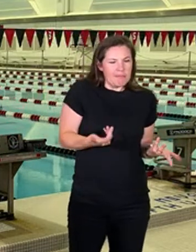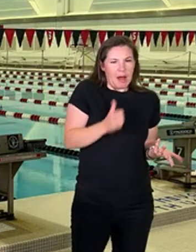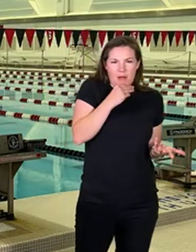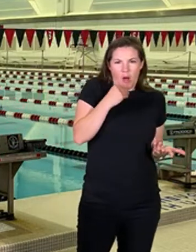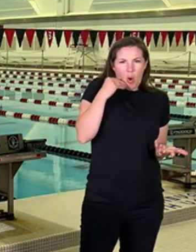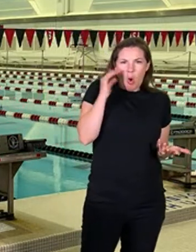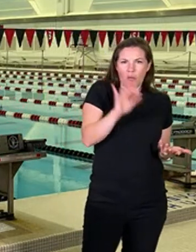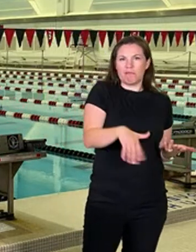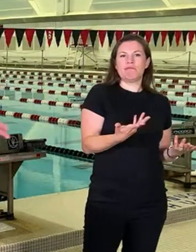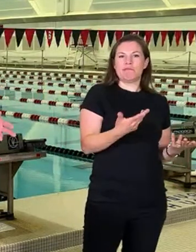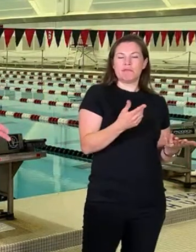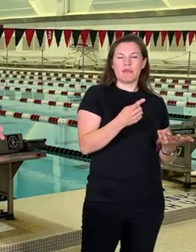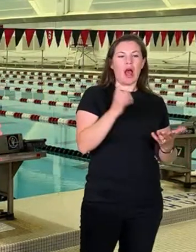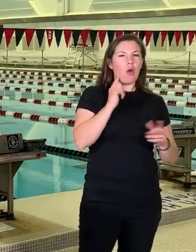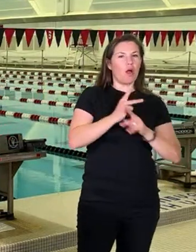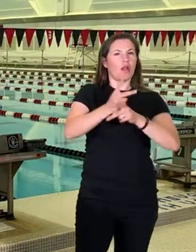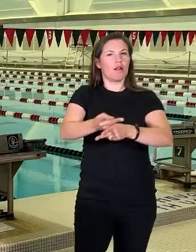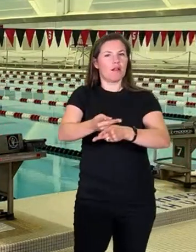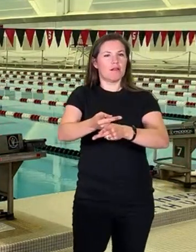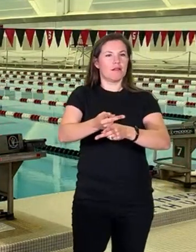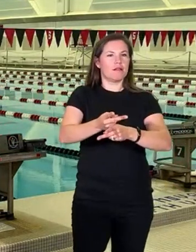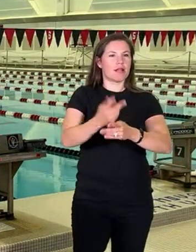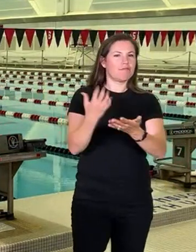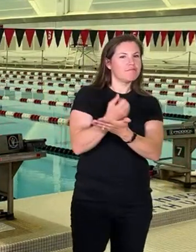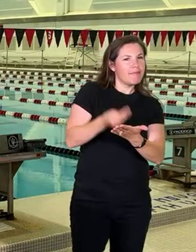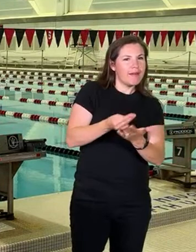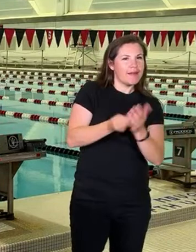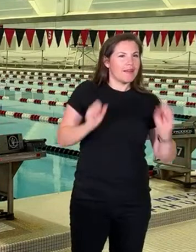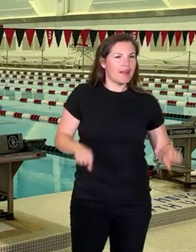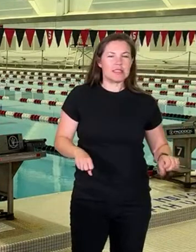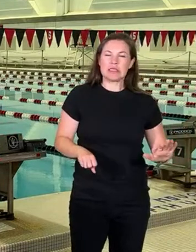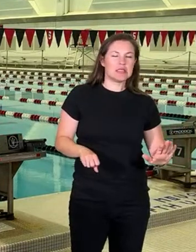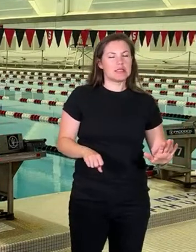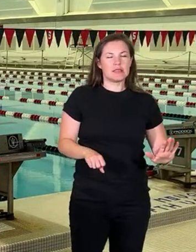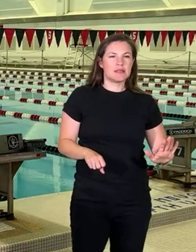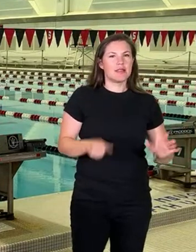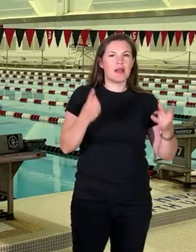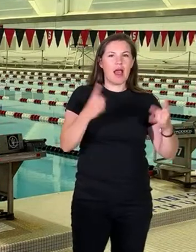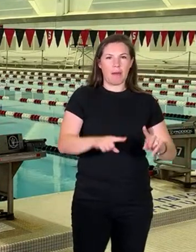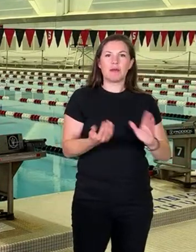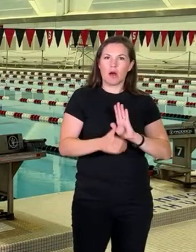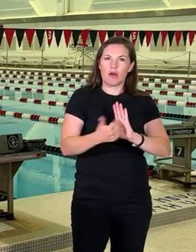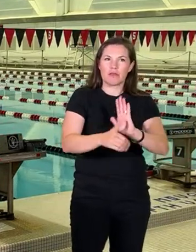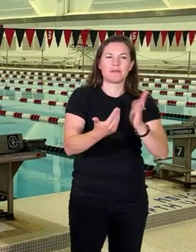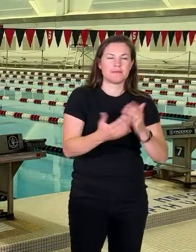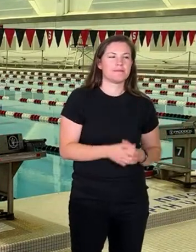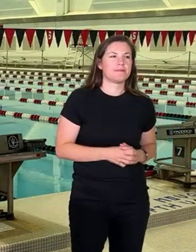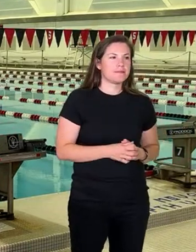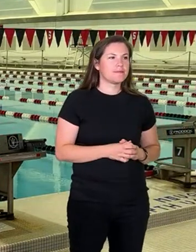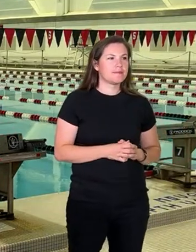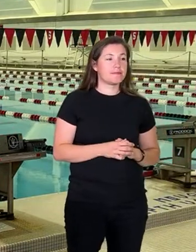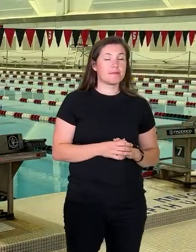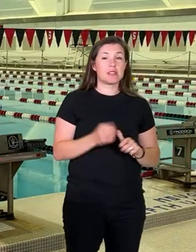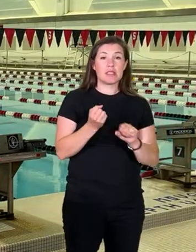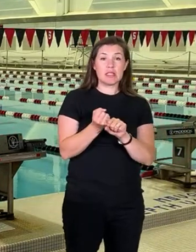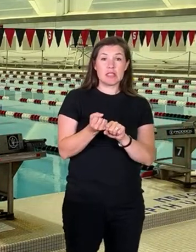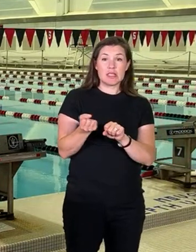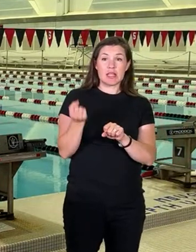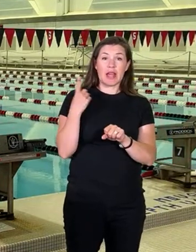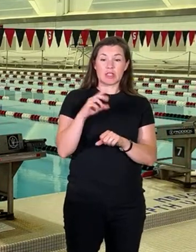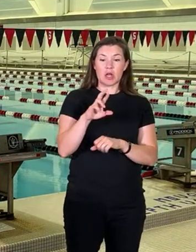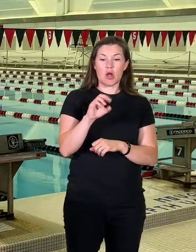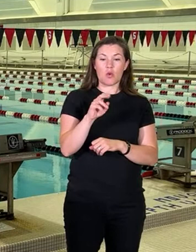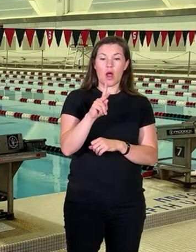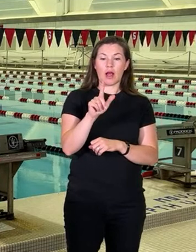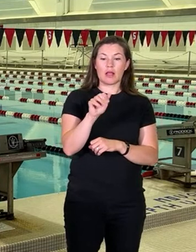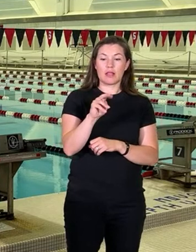that weekend. I'm going to rent it out. And what we're finding out is that this is occurring more often than not. Last year in Rockland County,